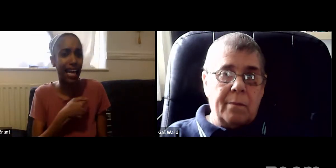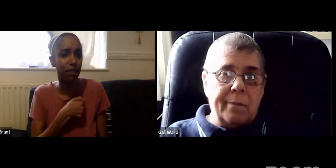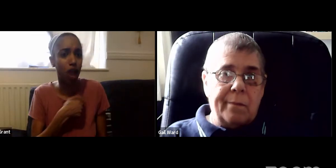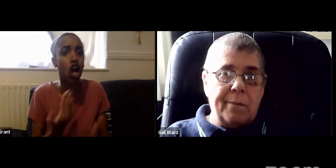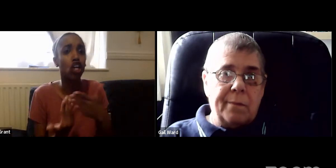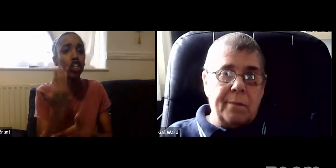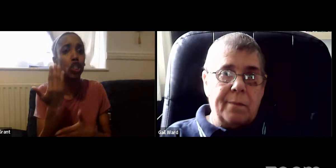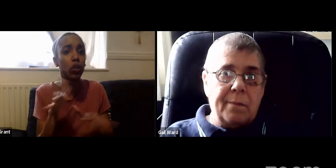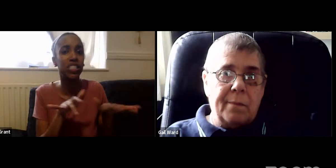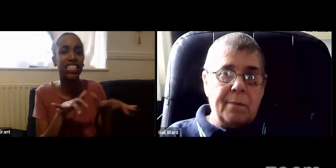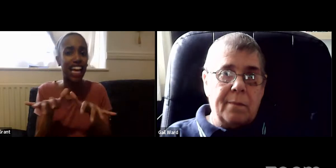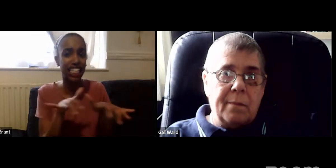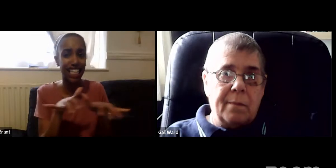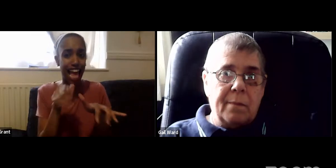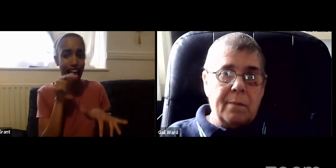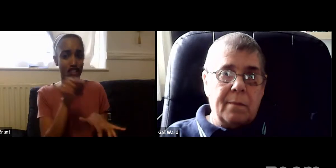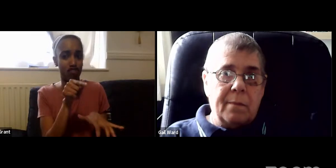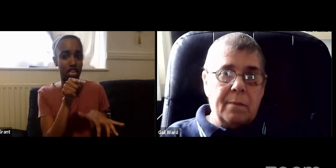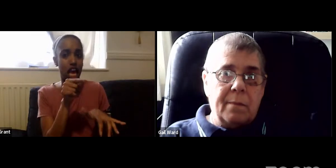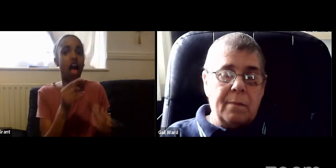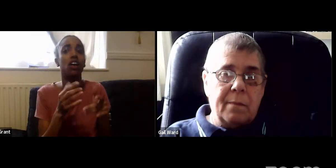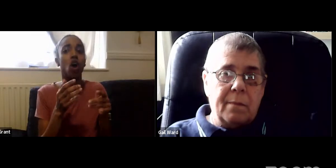So disabled